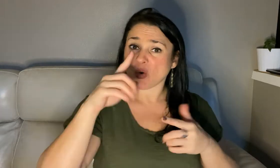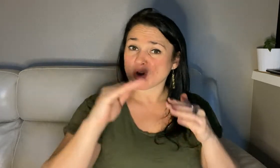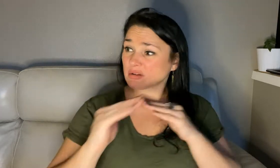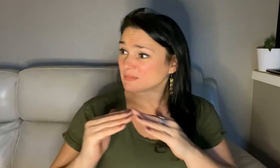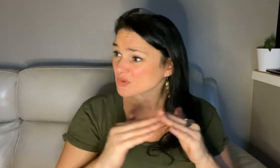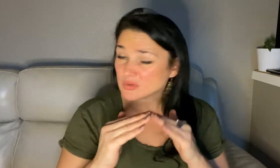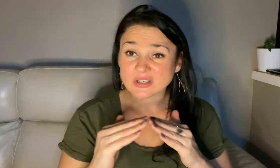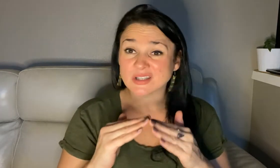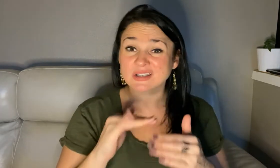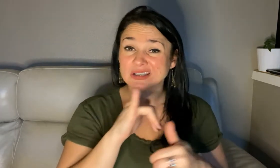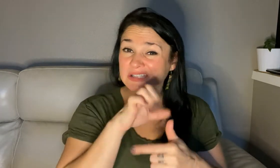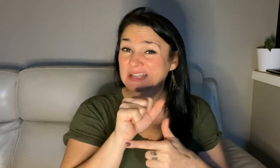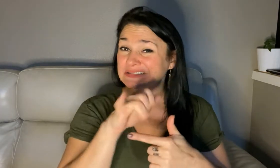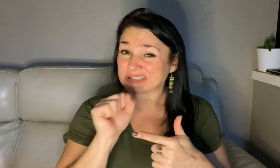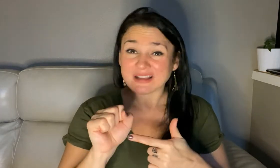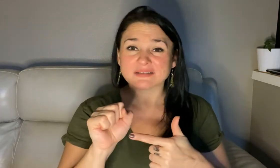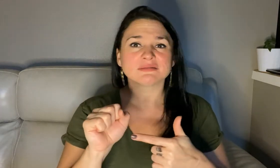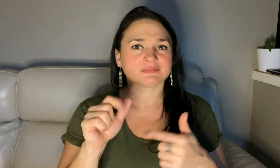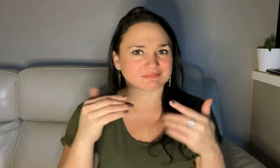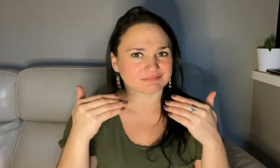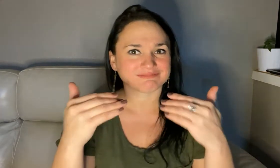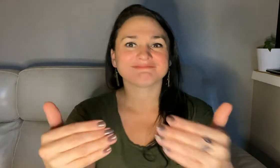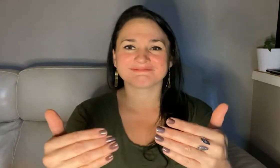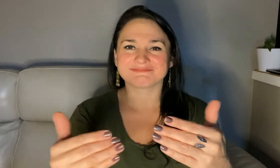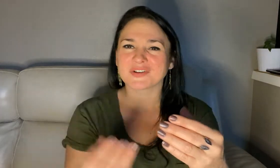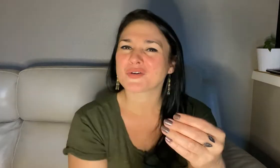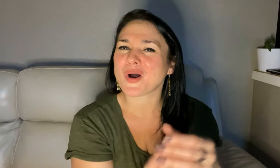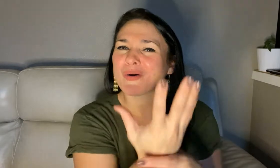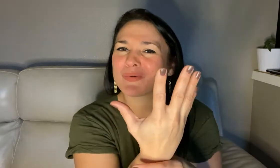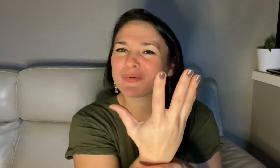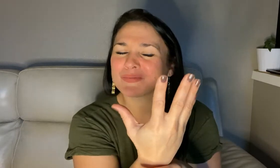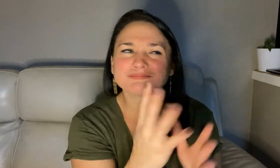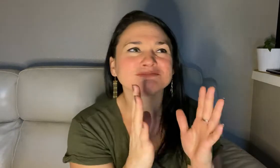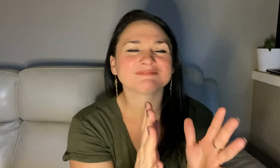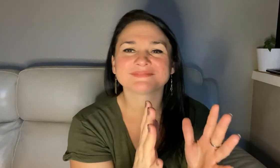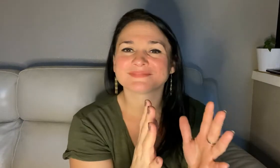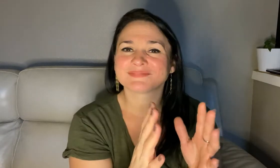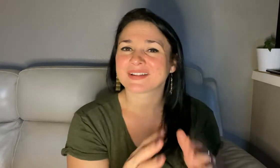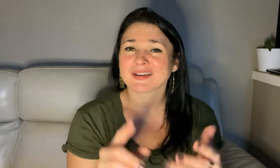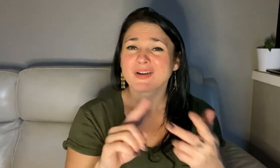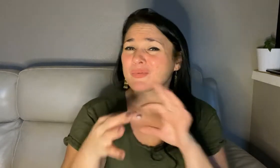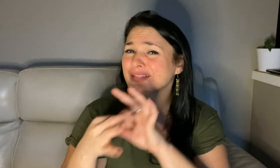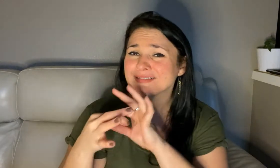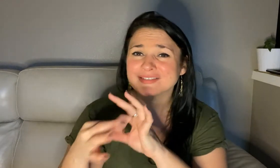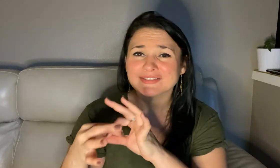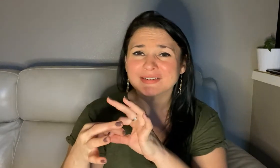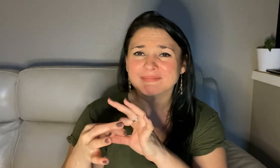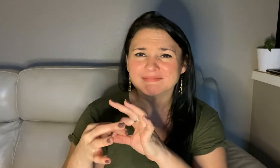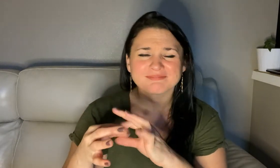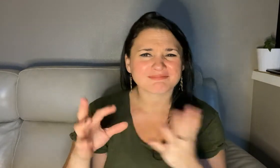forward? Find that matching vibe inside. You know, if everything's saying yes and yes, do it. You will grow.